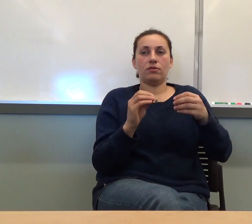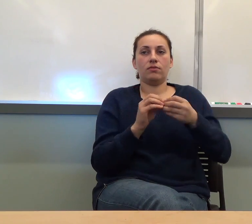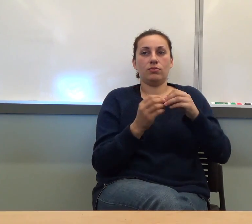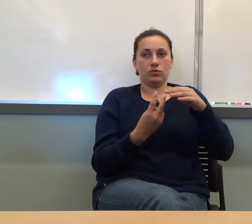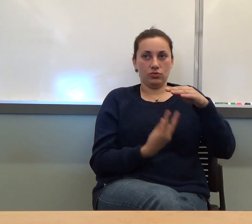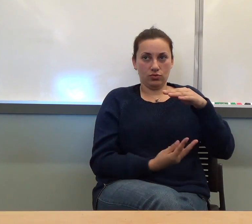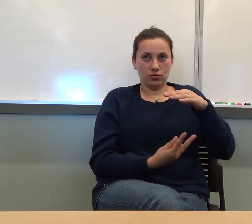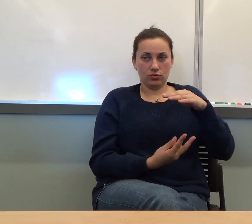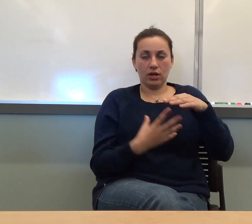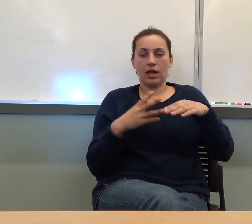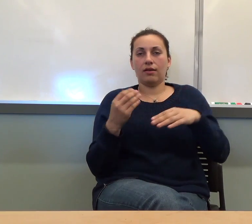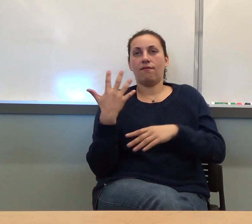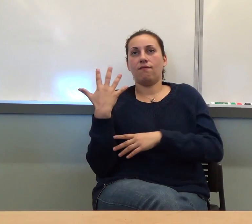And 3 3's.